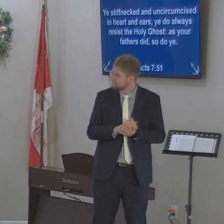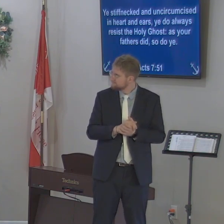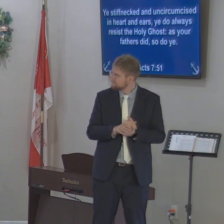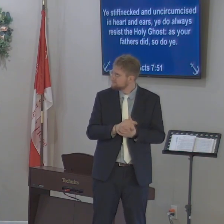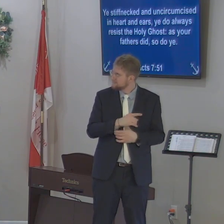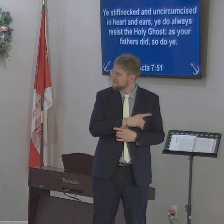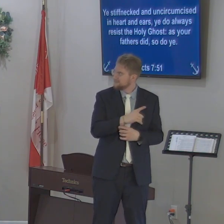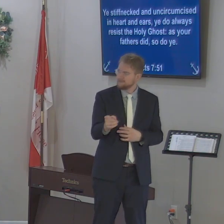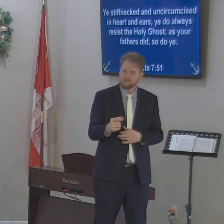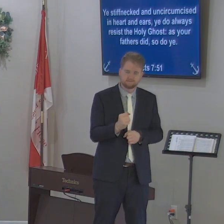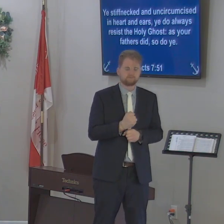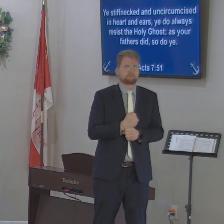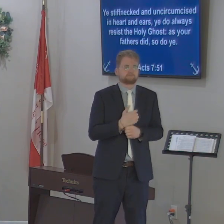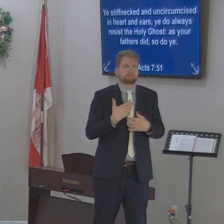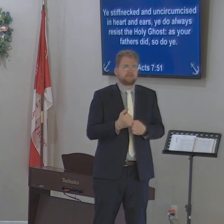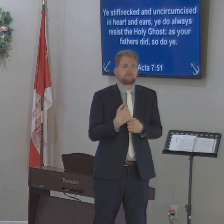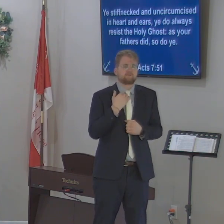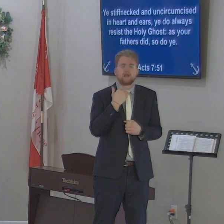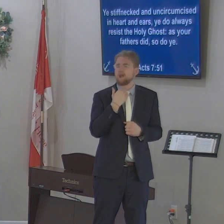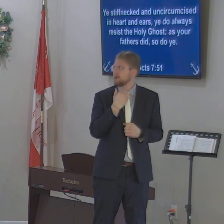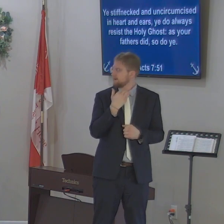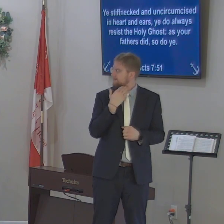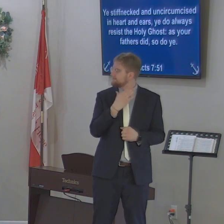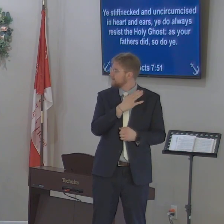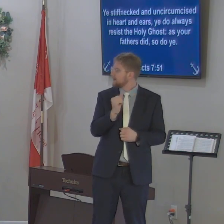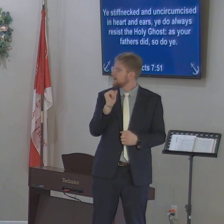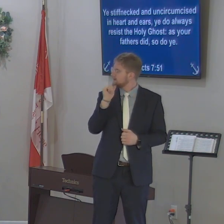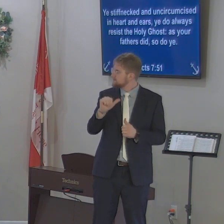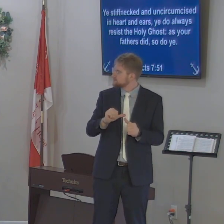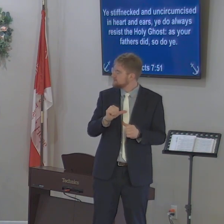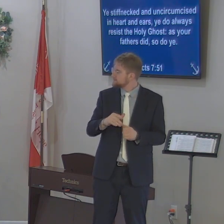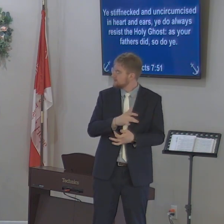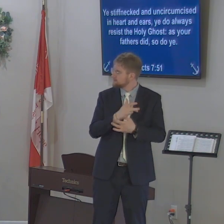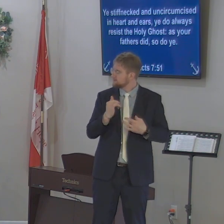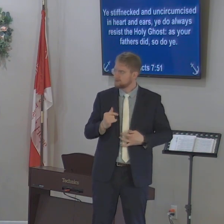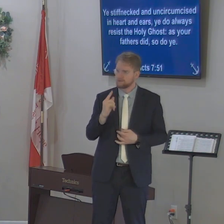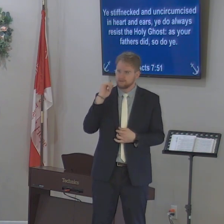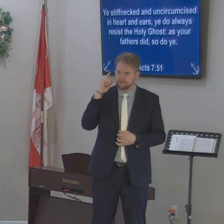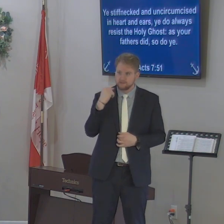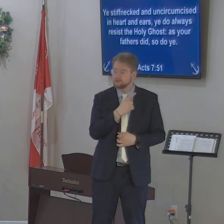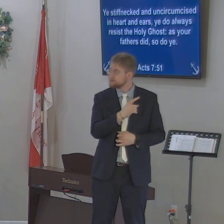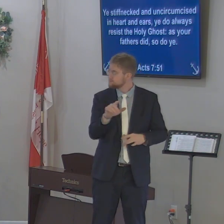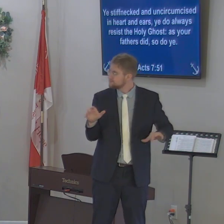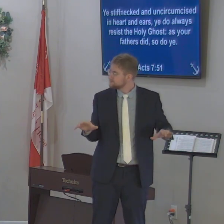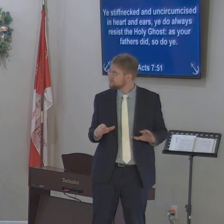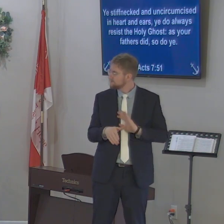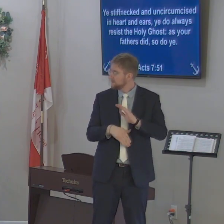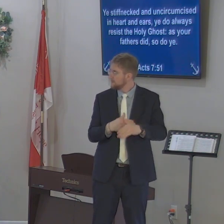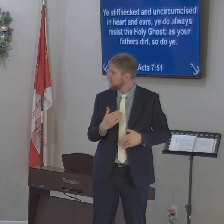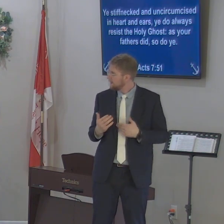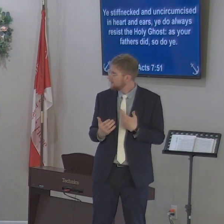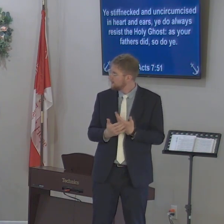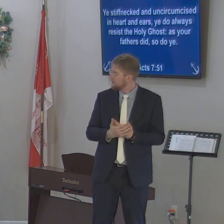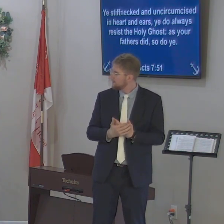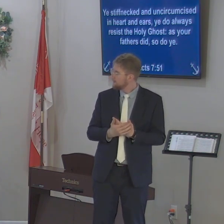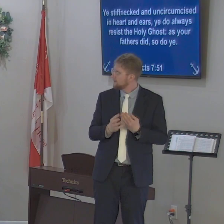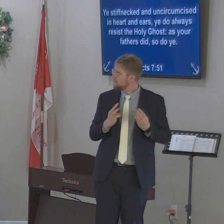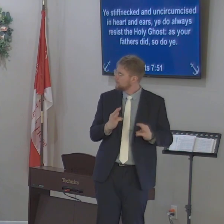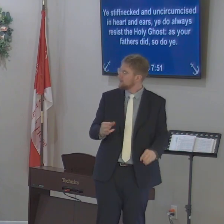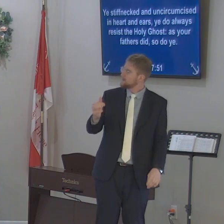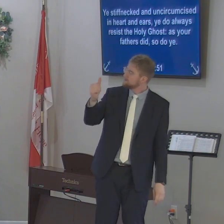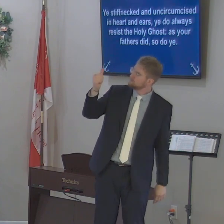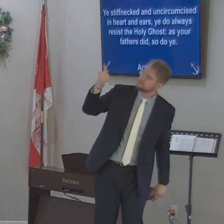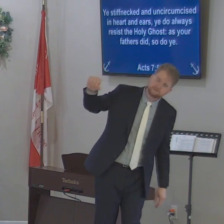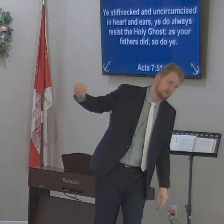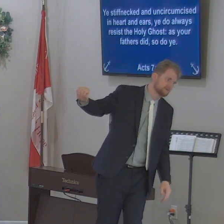"Ye stiff-necked and uncircumcised in hearts and ears, ye do always," what's that next word? "Resist